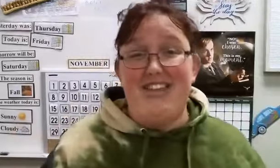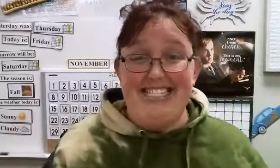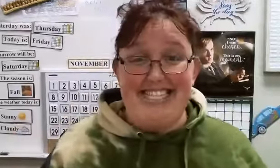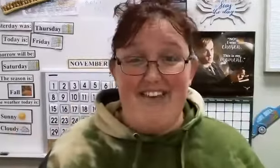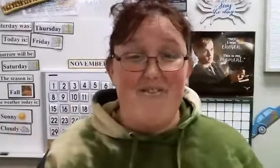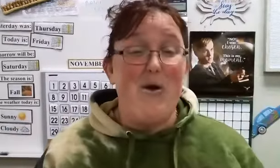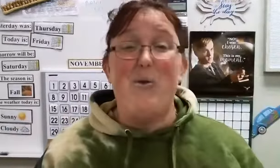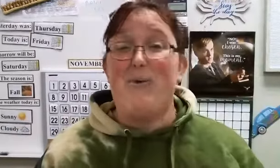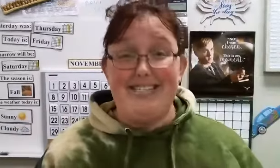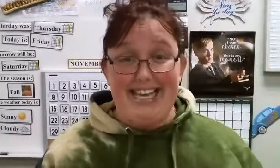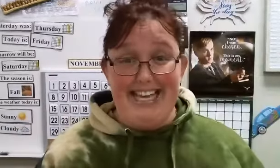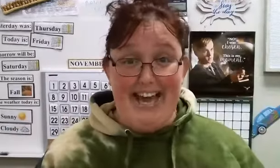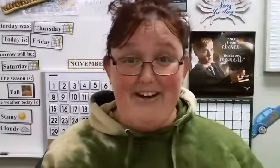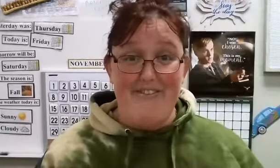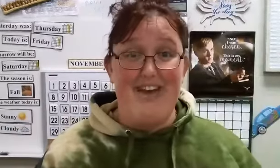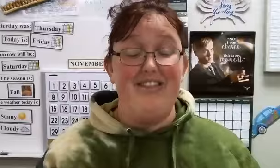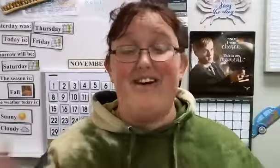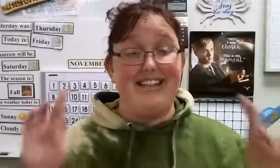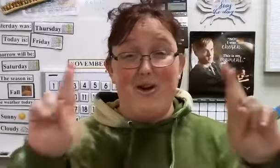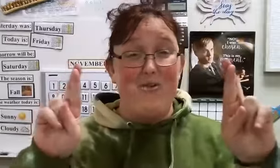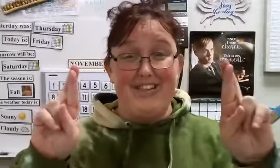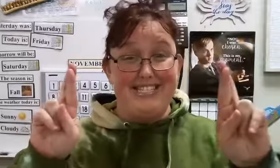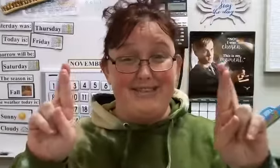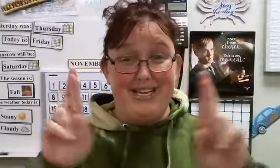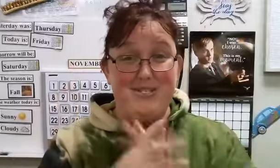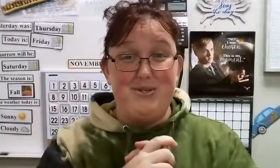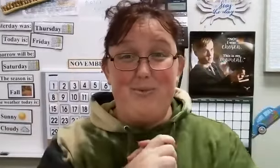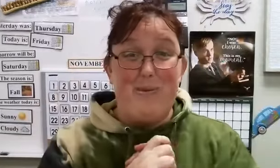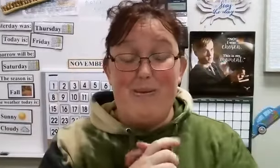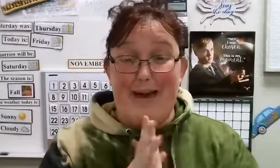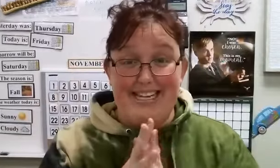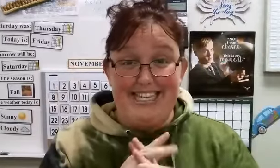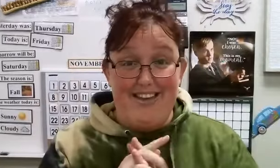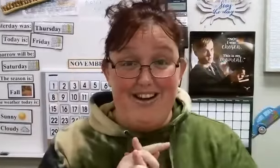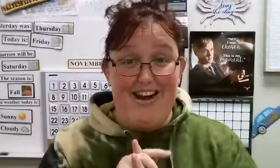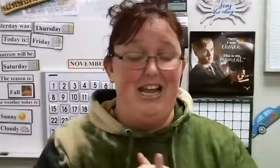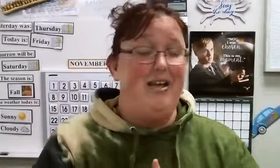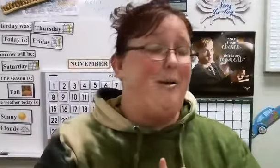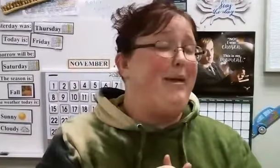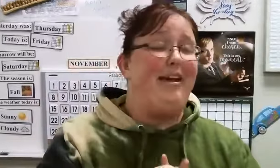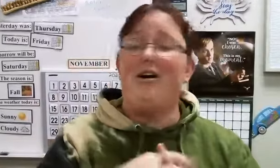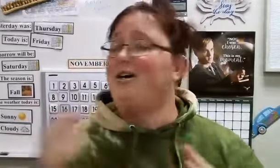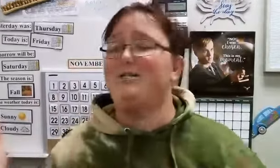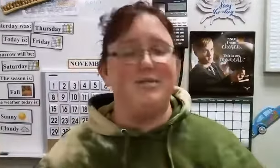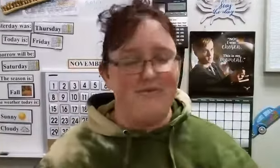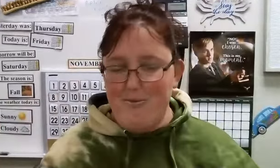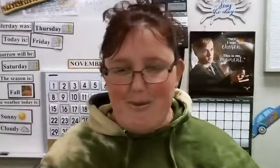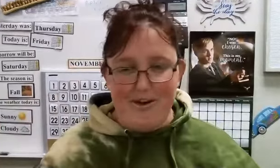healthy, safe, well taken care of, and the fact that hopefully someday soon we will be back together and making all sorts of new